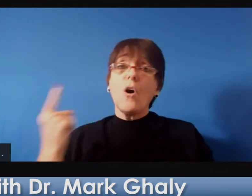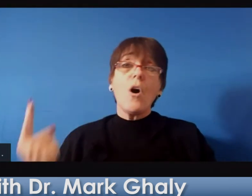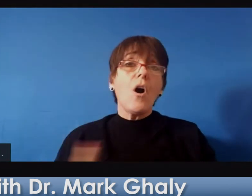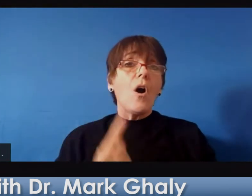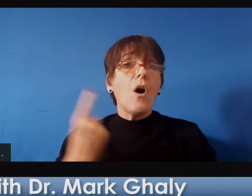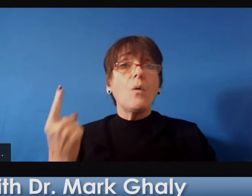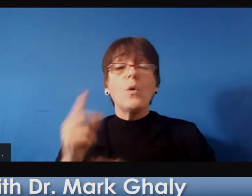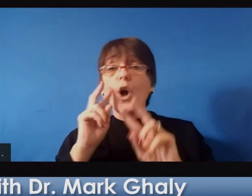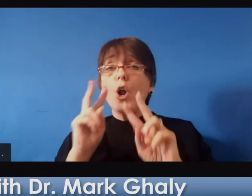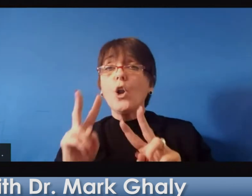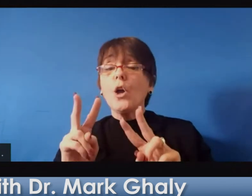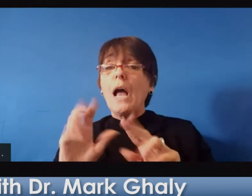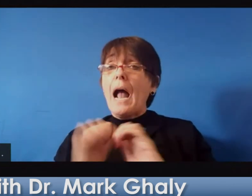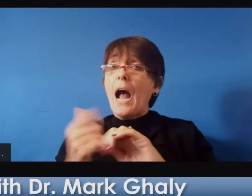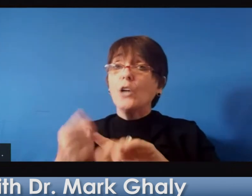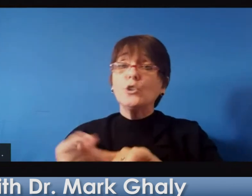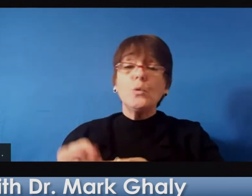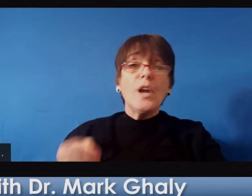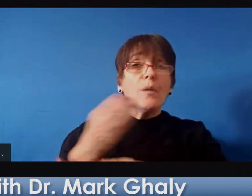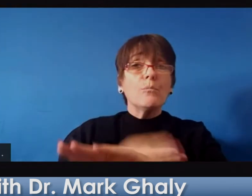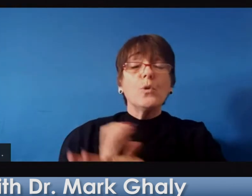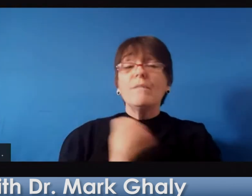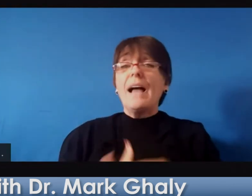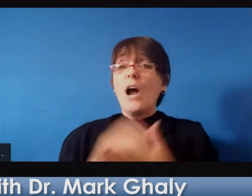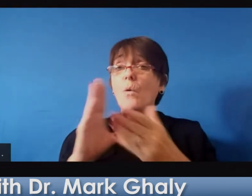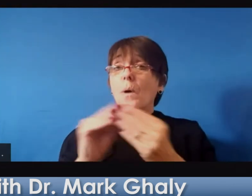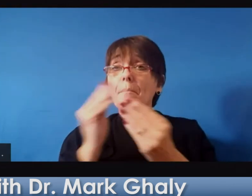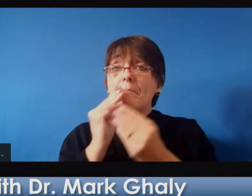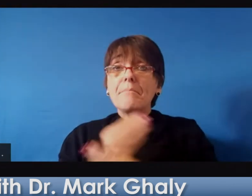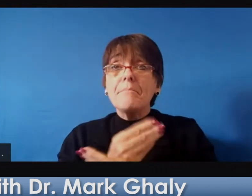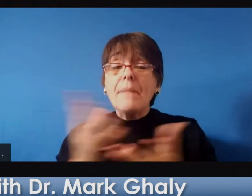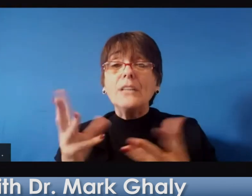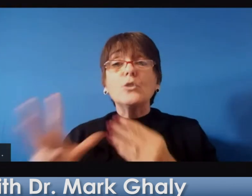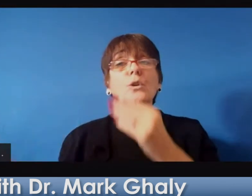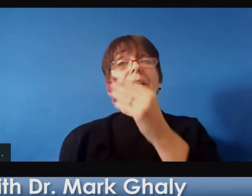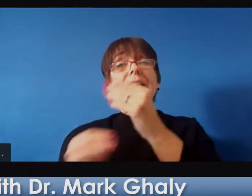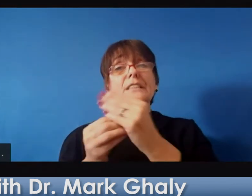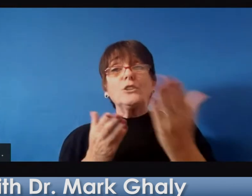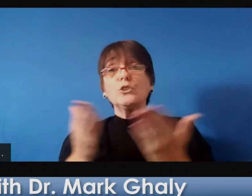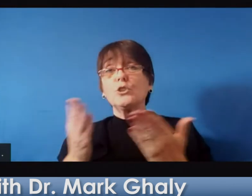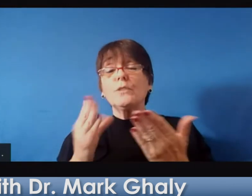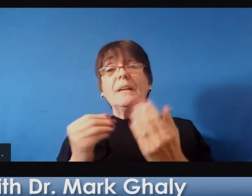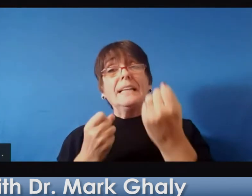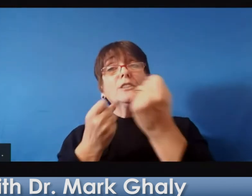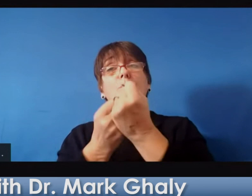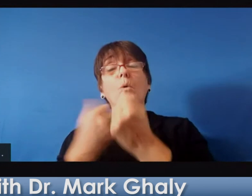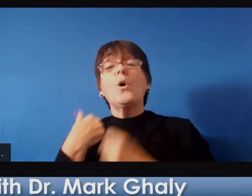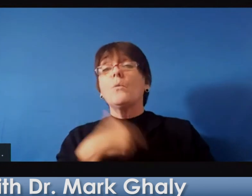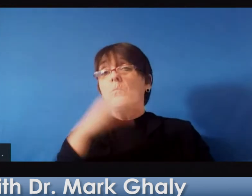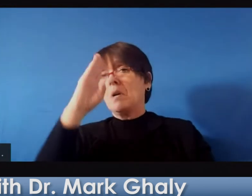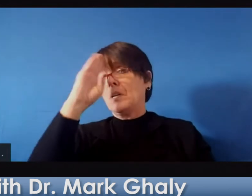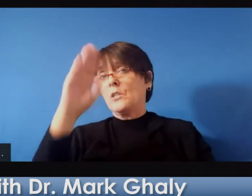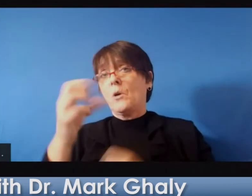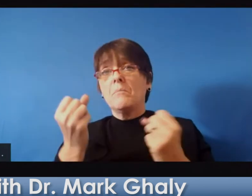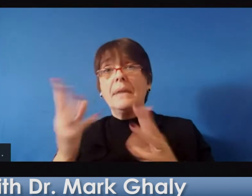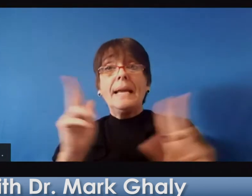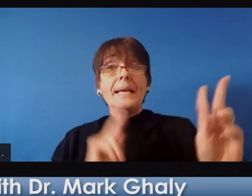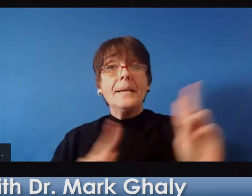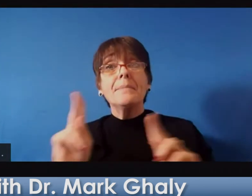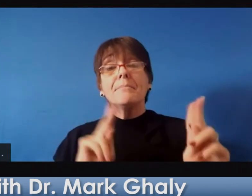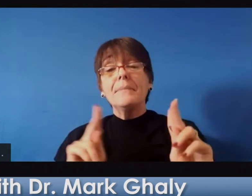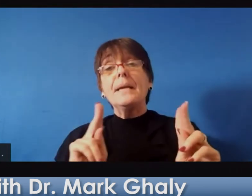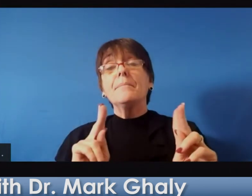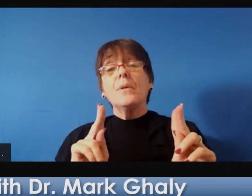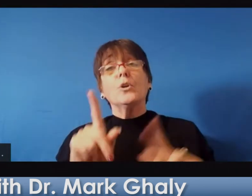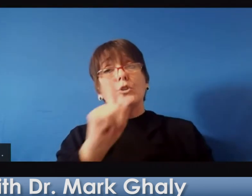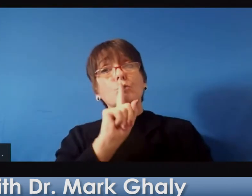for either improved messaging or additional services and support. We know that a number of people who where it's